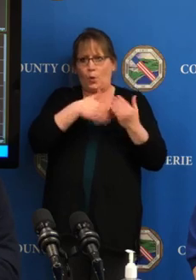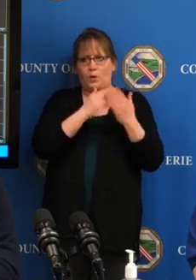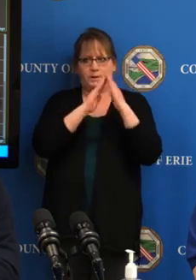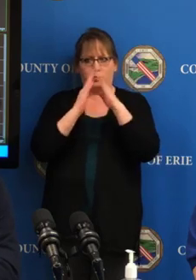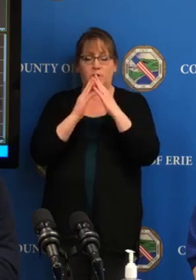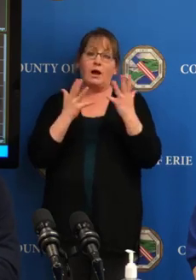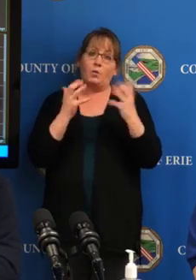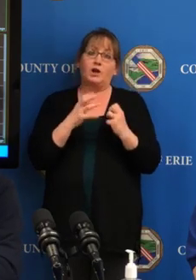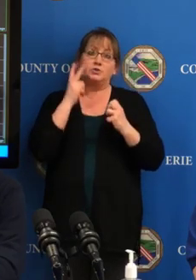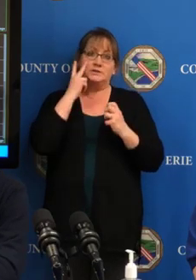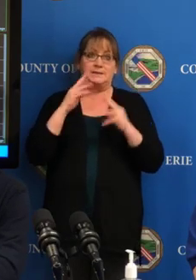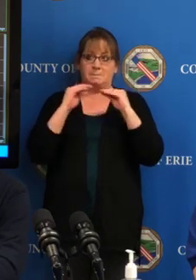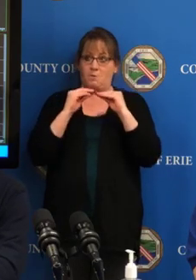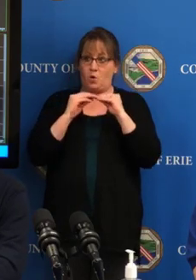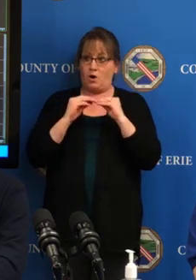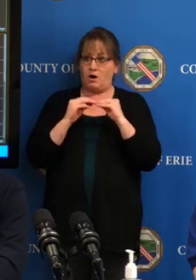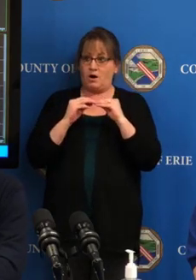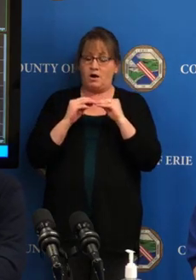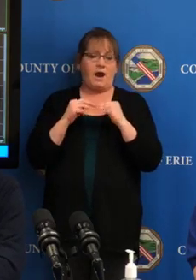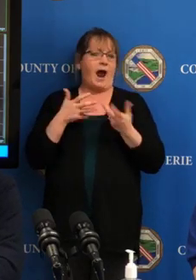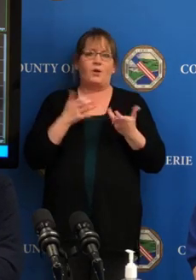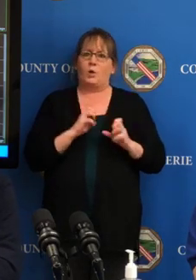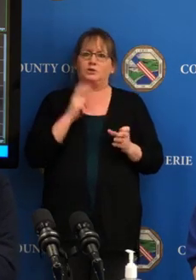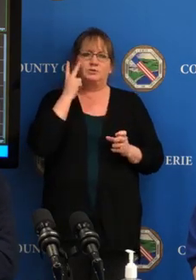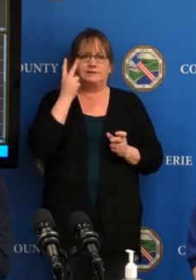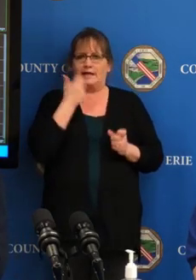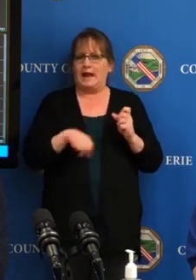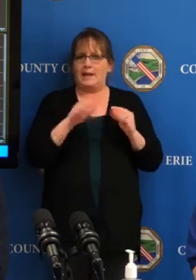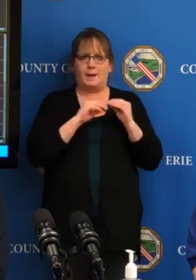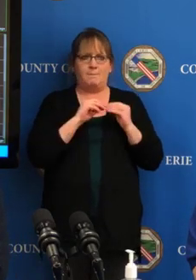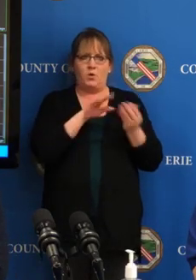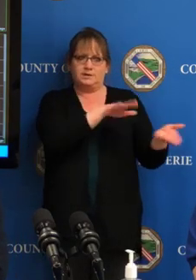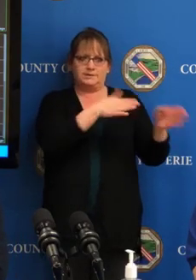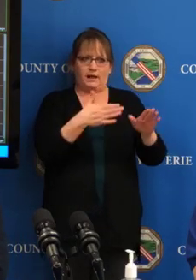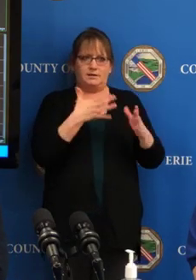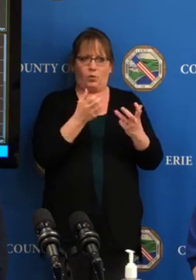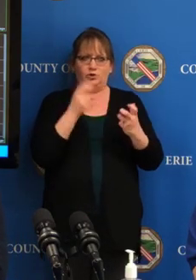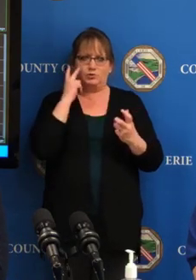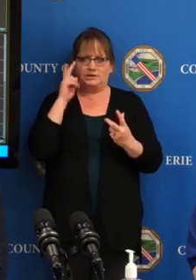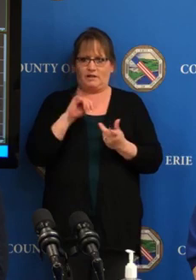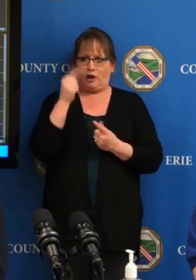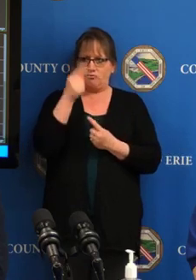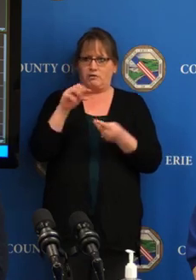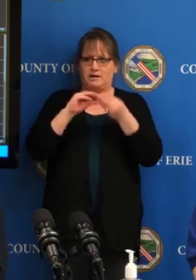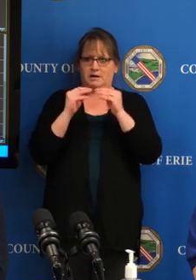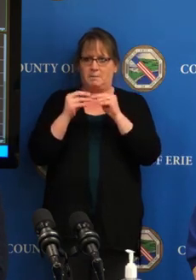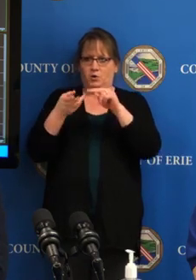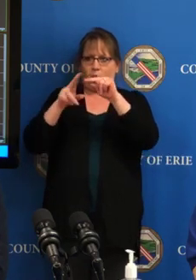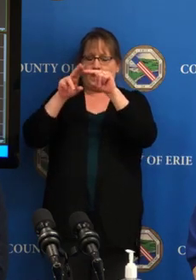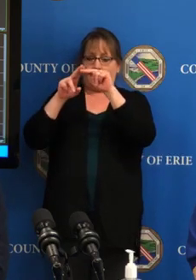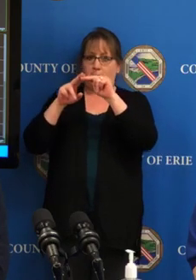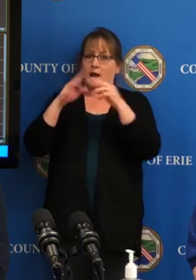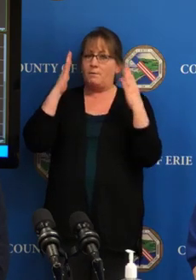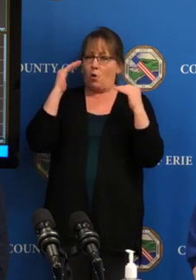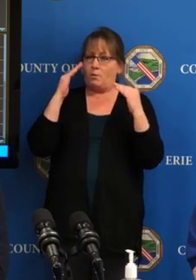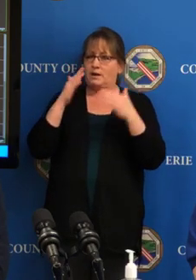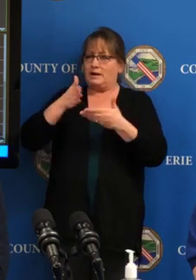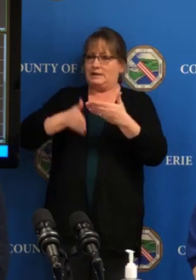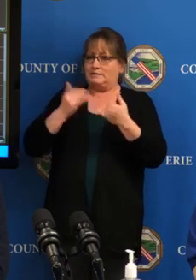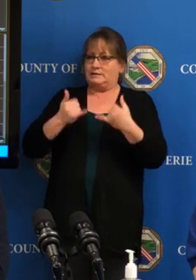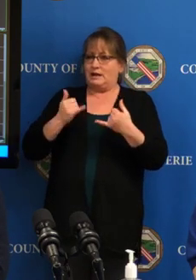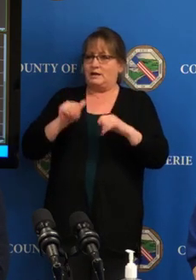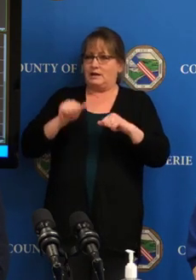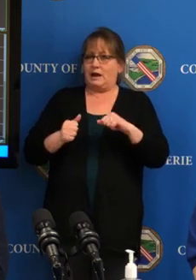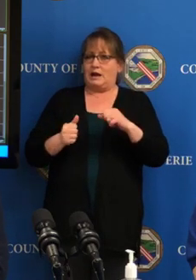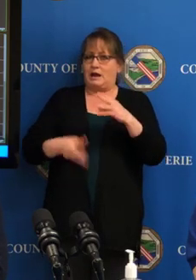want to see more of is no more of those deaths. I want to see that green number recovered go up. And I'm hoping by the end of today we're actually able to add 1 or 2 more